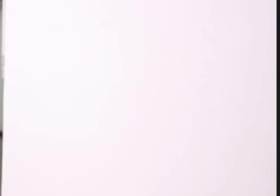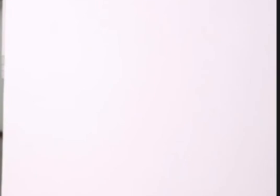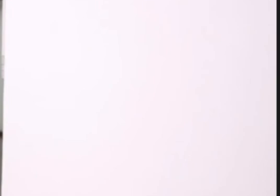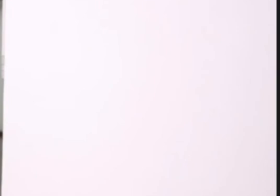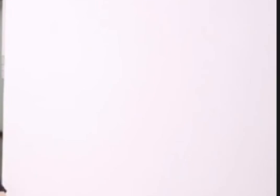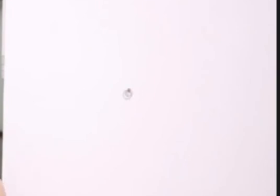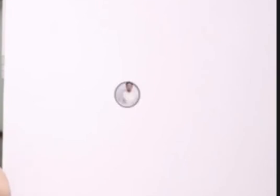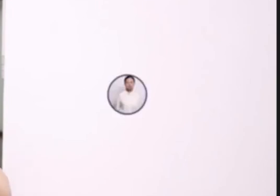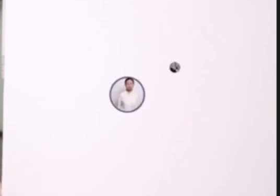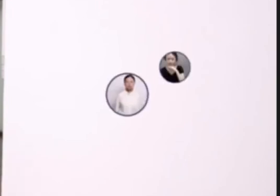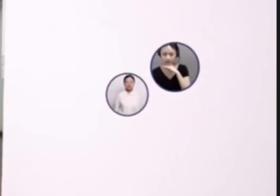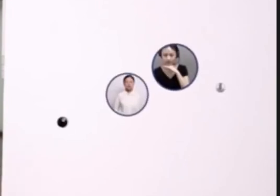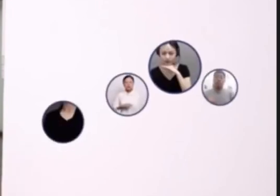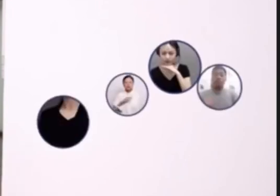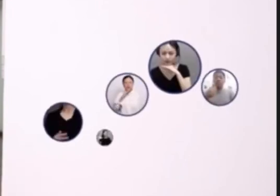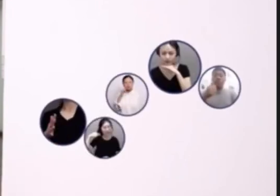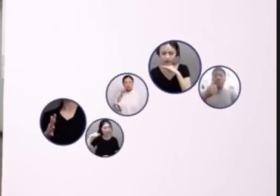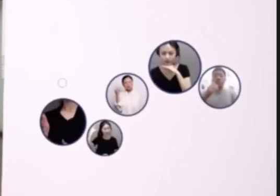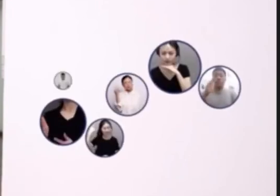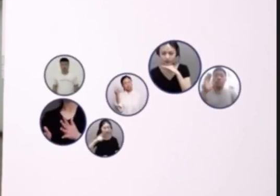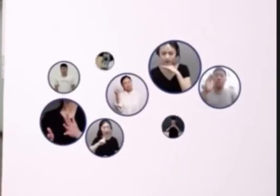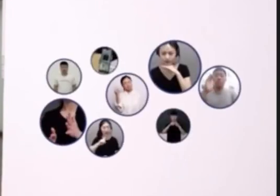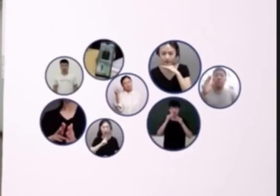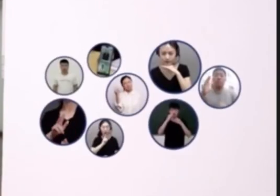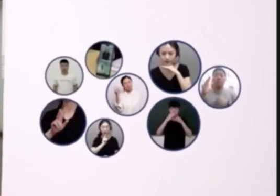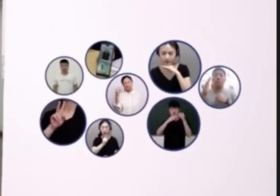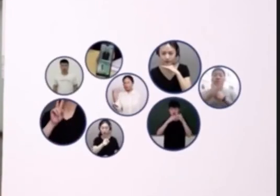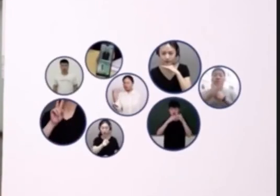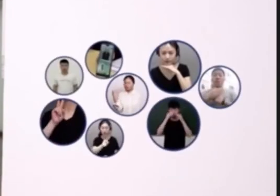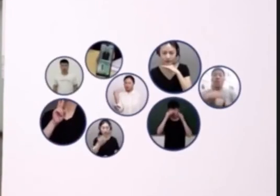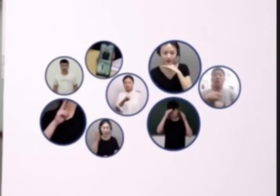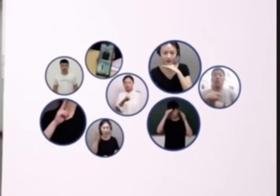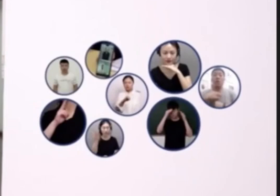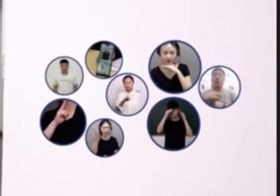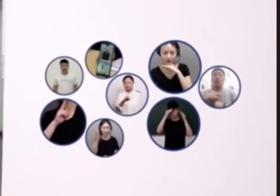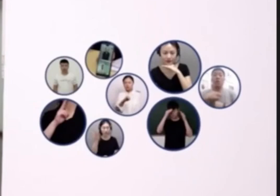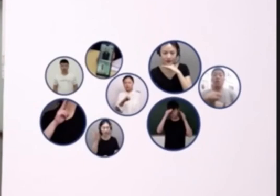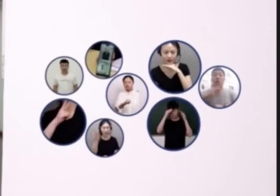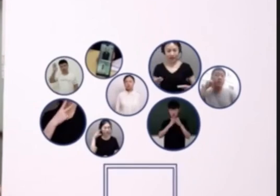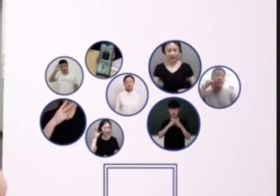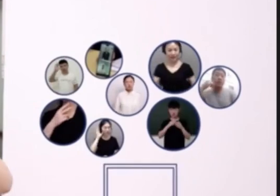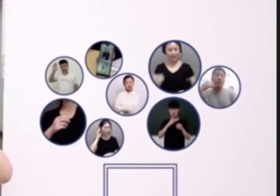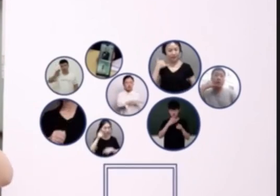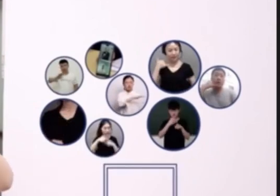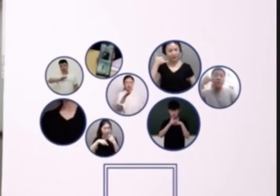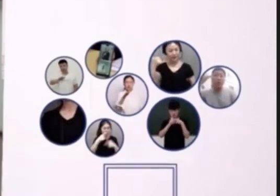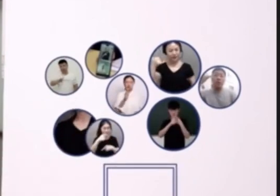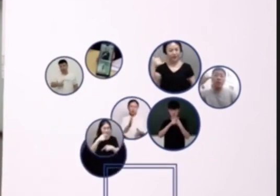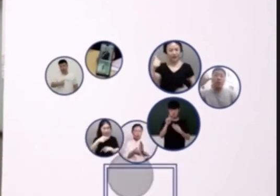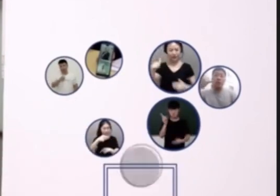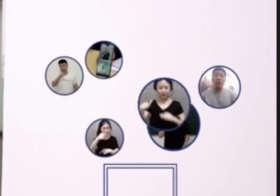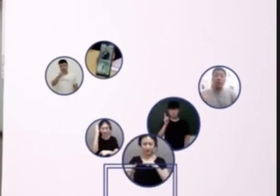And that is exactly what we are working on for our 3 to 5 year plan. To collect a massive amount of sign language